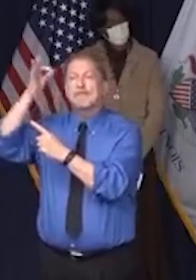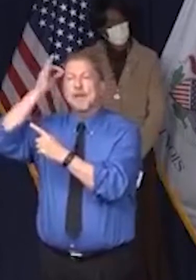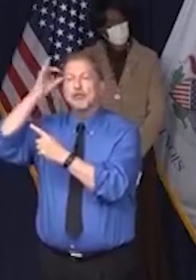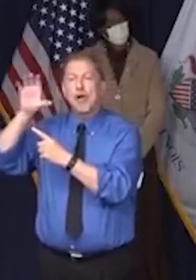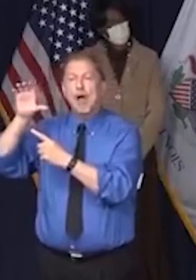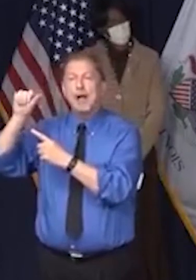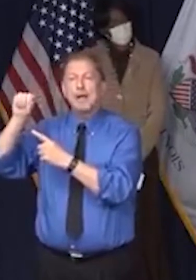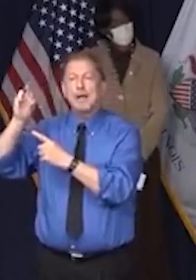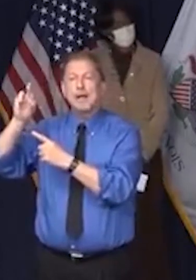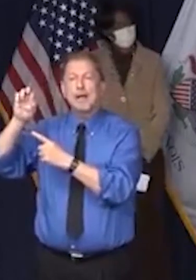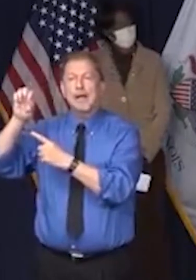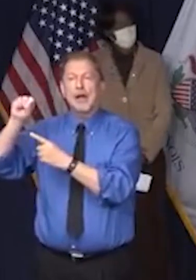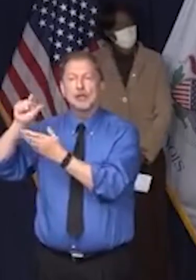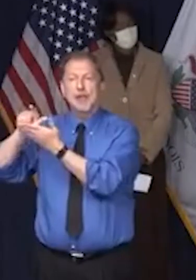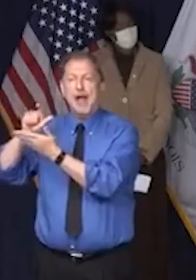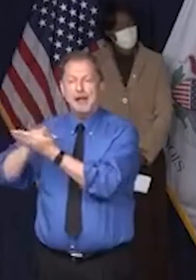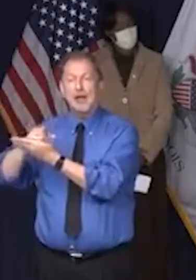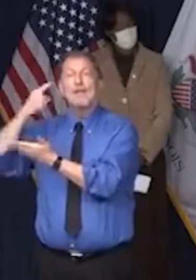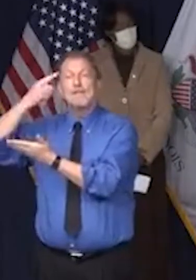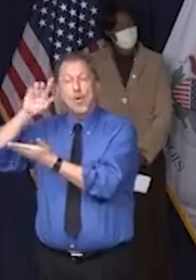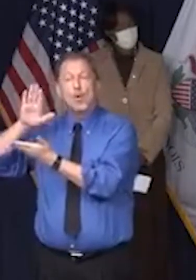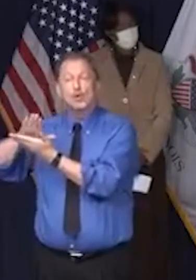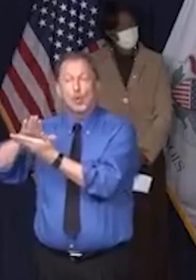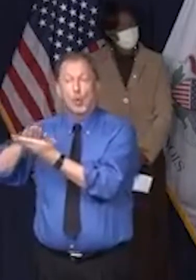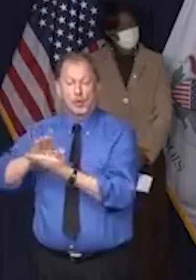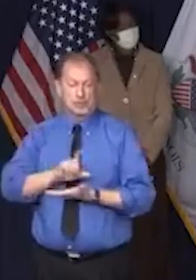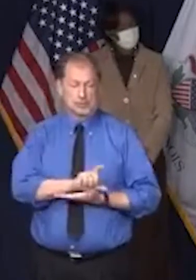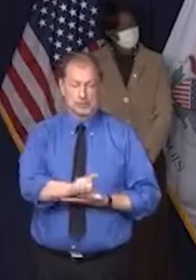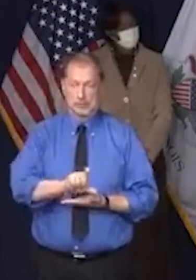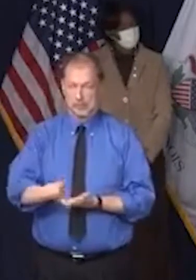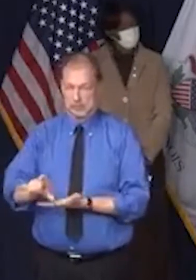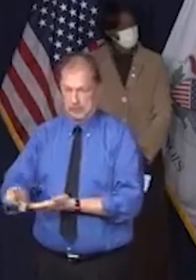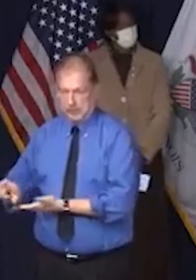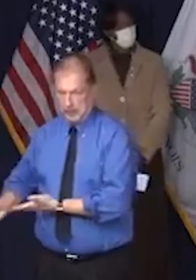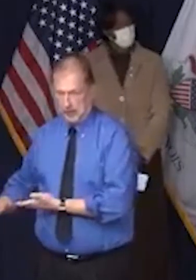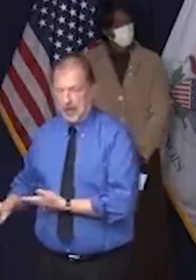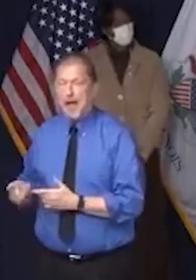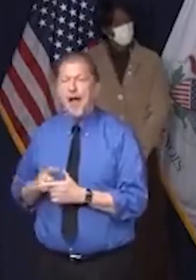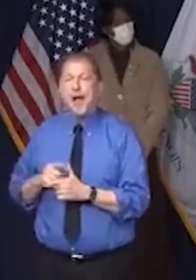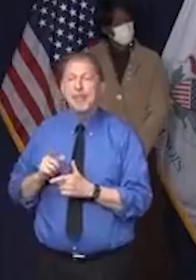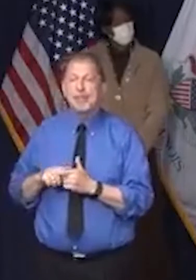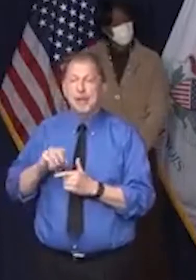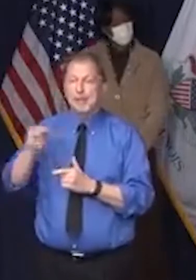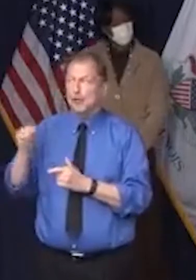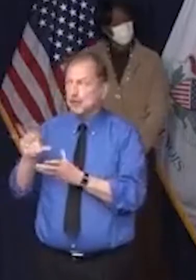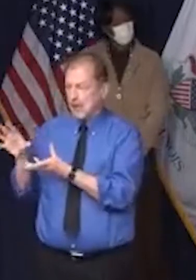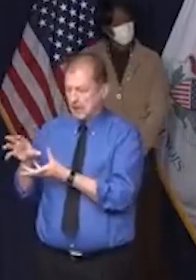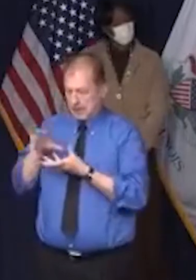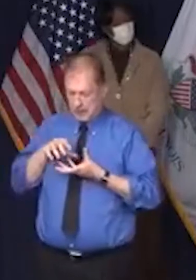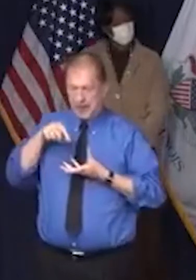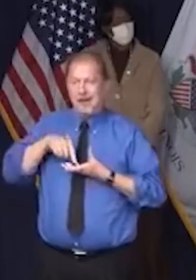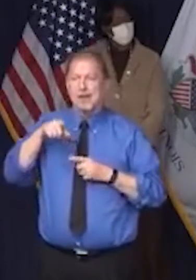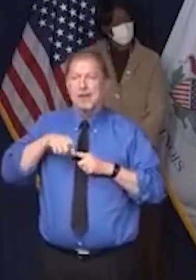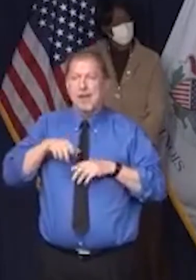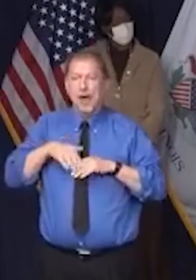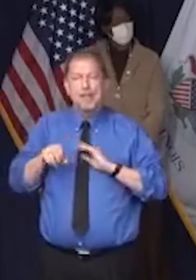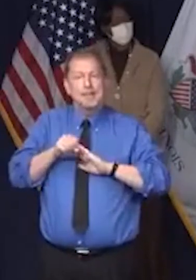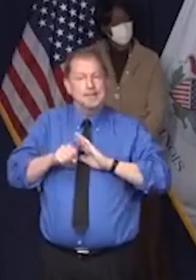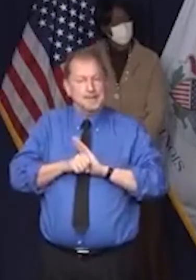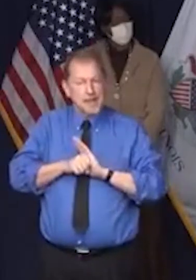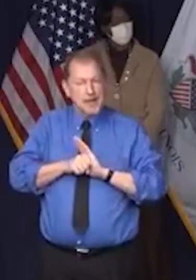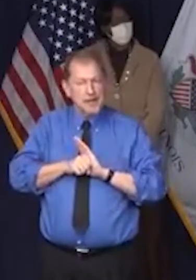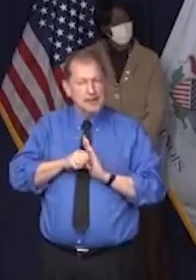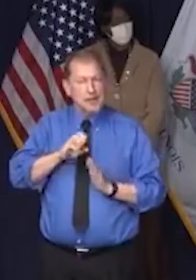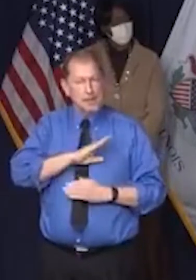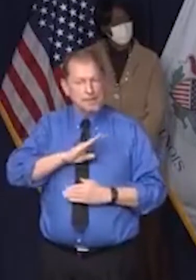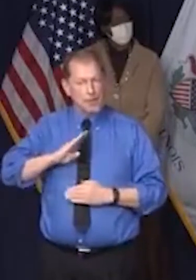goes directly to schools. And then a portion of it is defined by ISB and what the needs are across the state. So